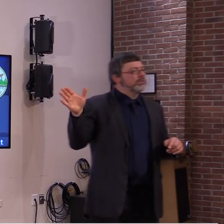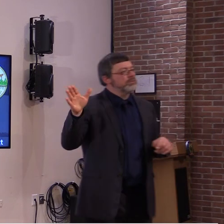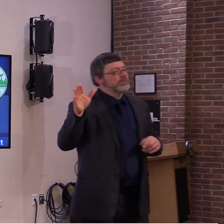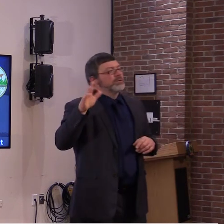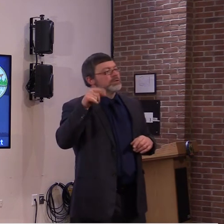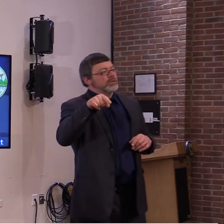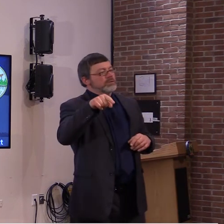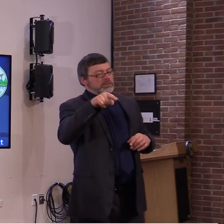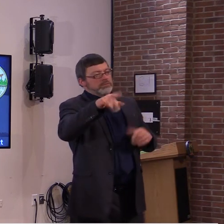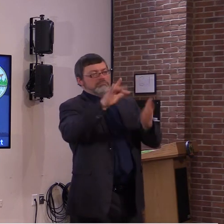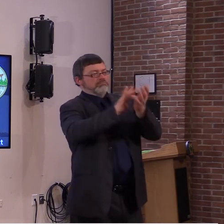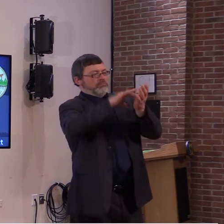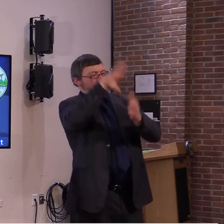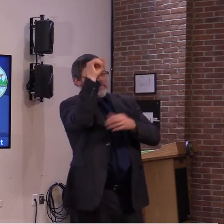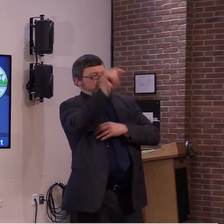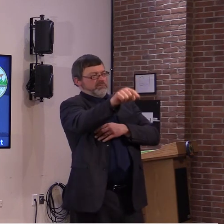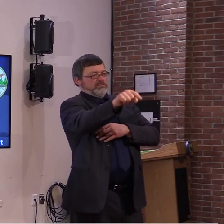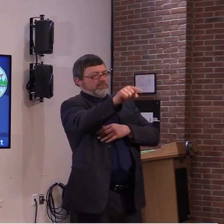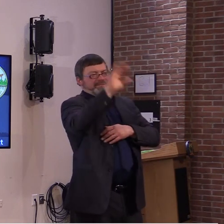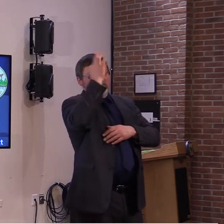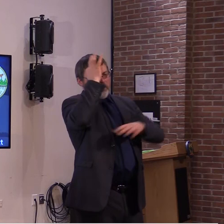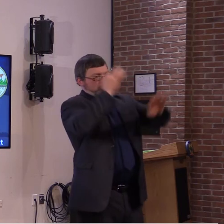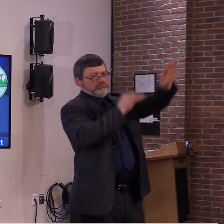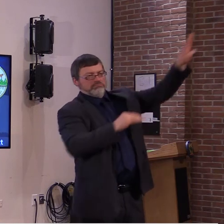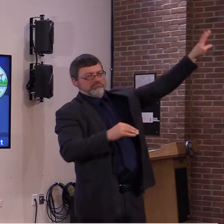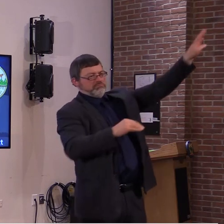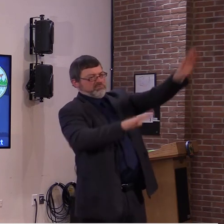correct, Governor. They're under the federal pharmacy program.